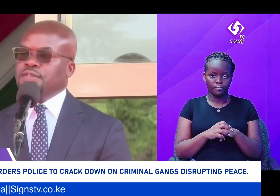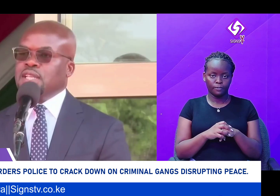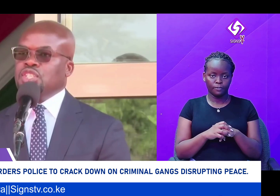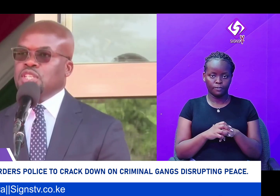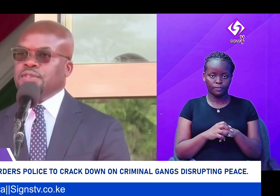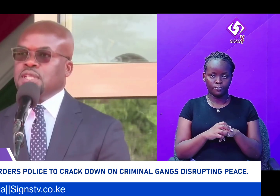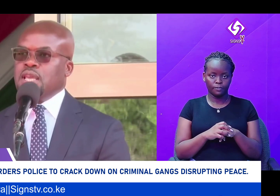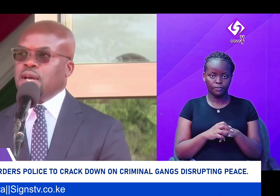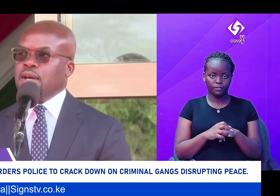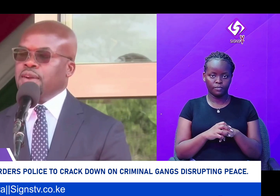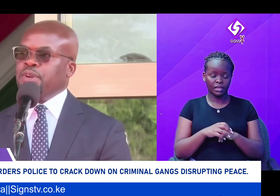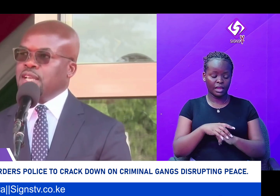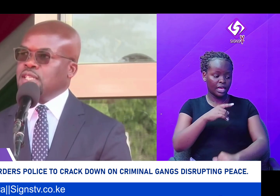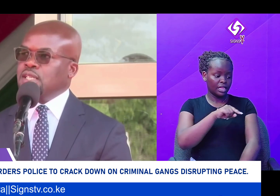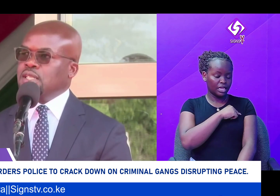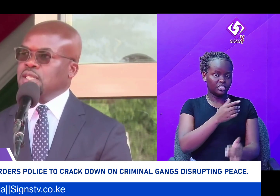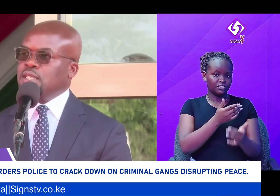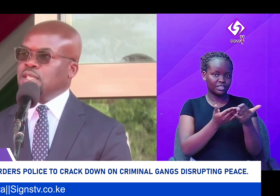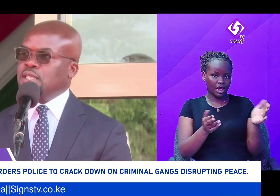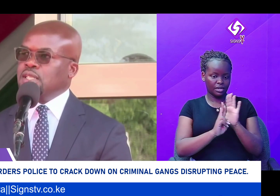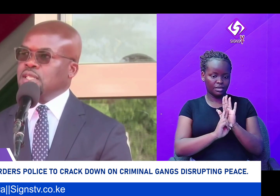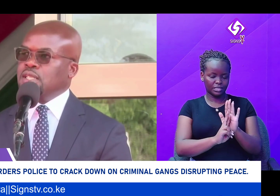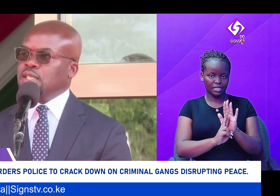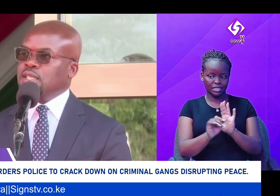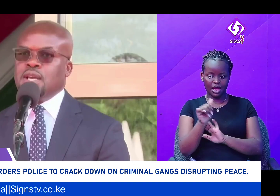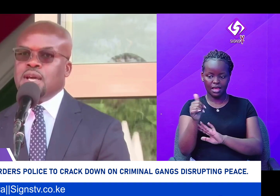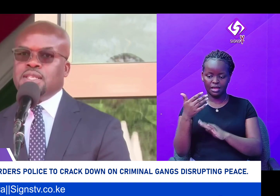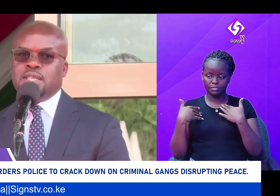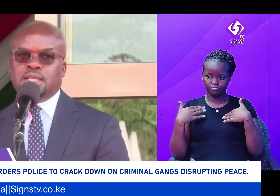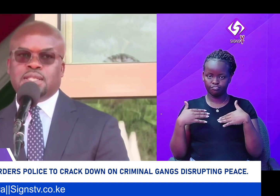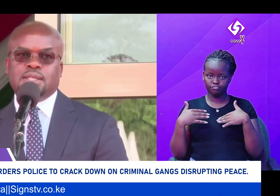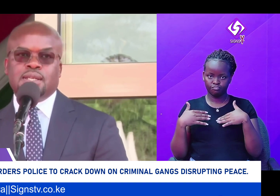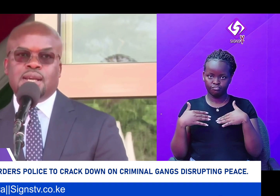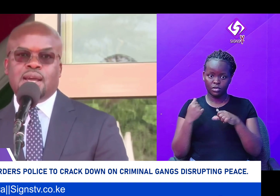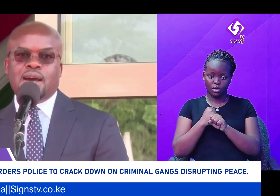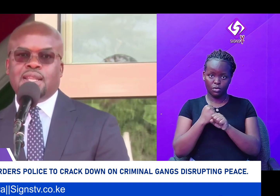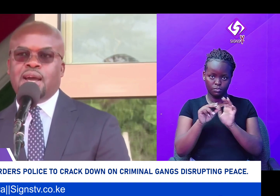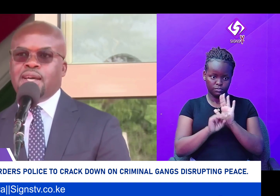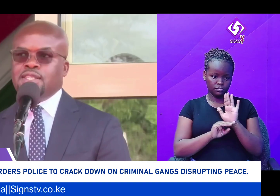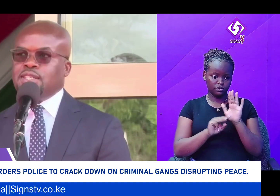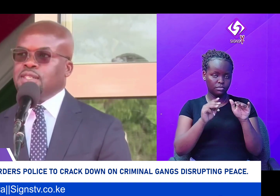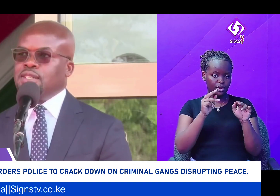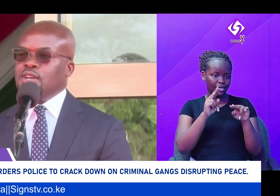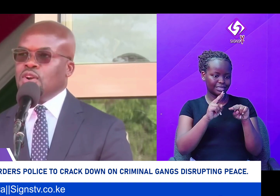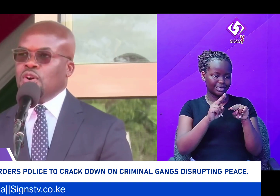The chiefs here, representing the rest of their colleagues, sit at the heart of